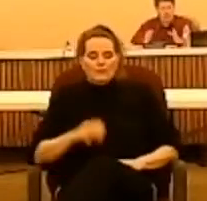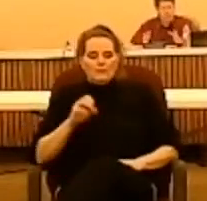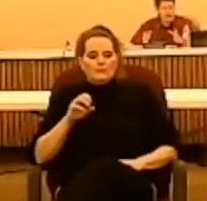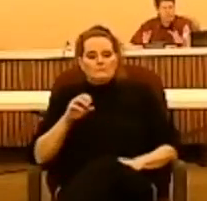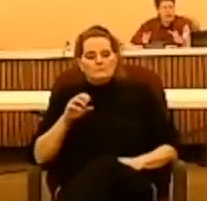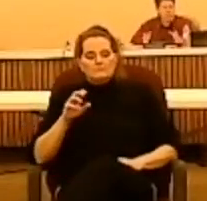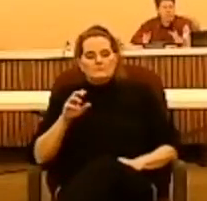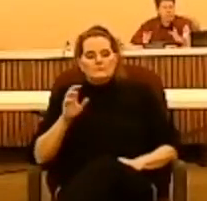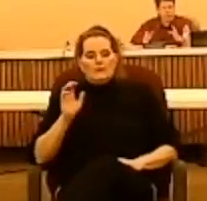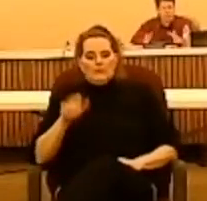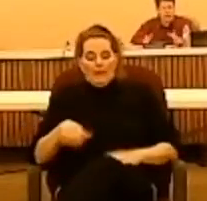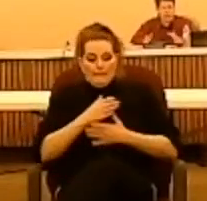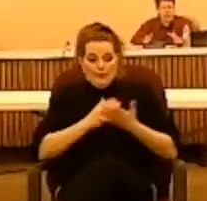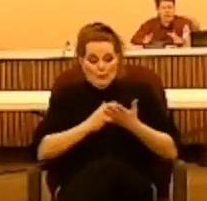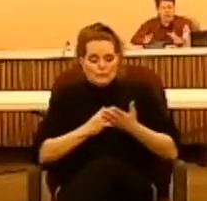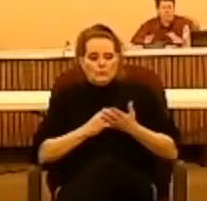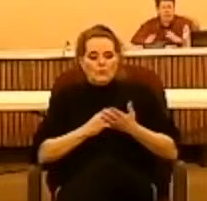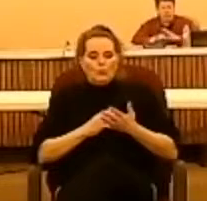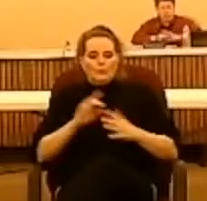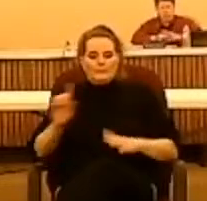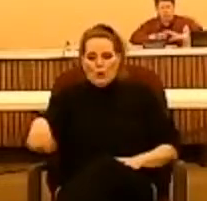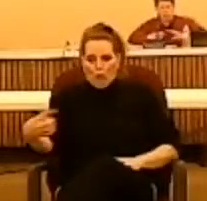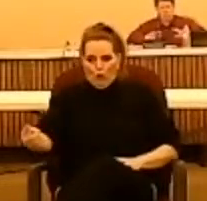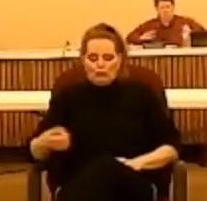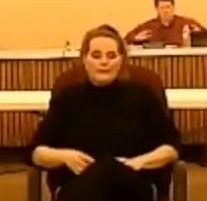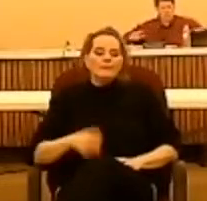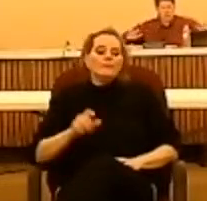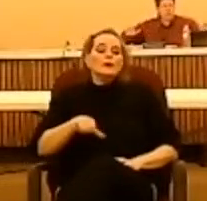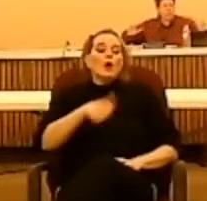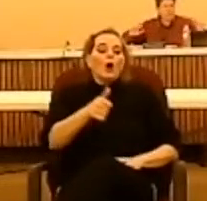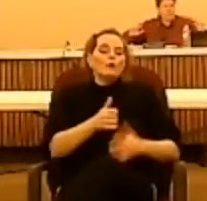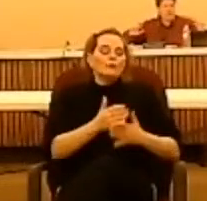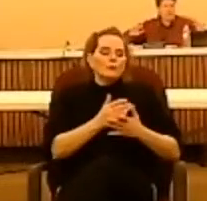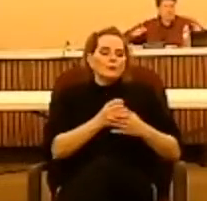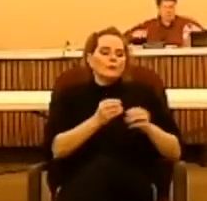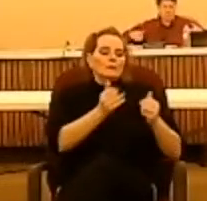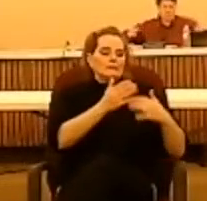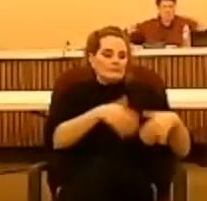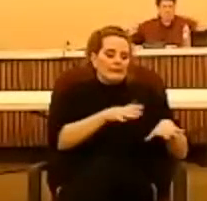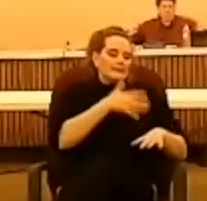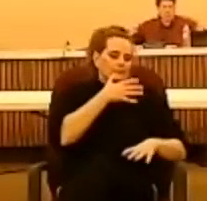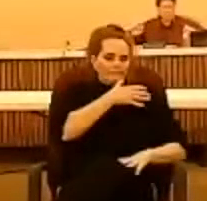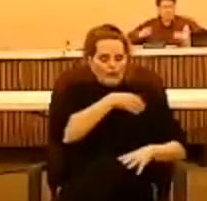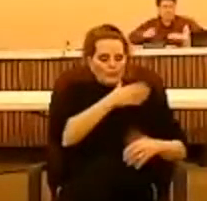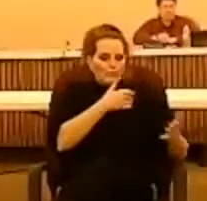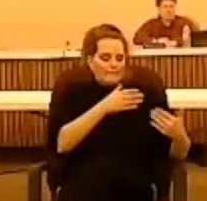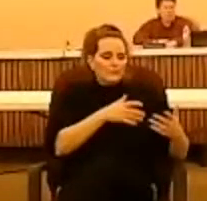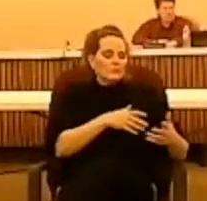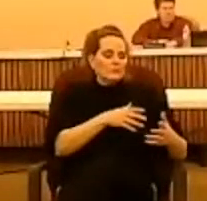then that parcel will be by itself, and the rest of the parcels, the rest of the farm will still be